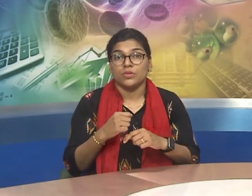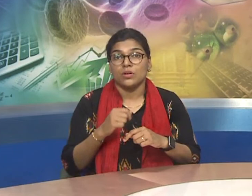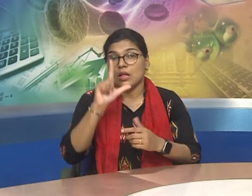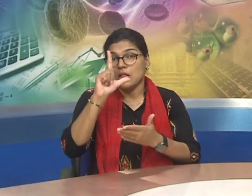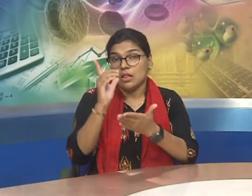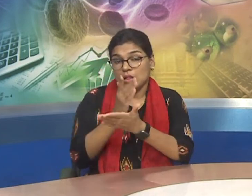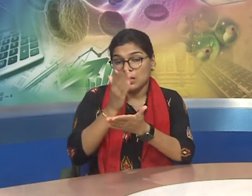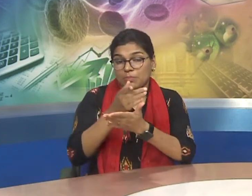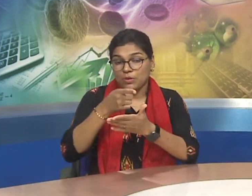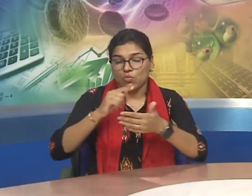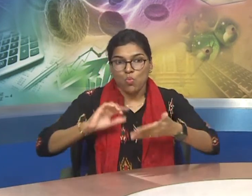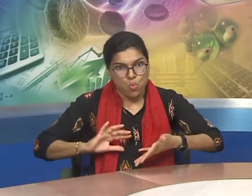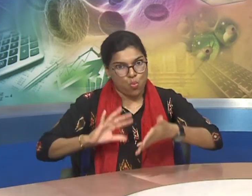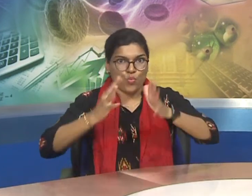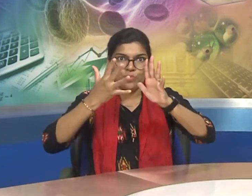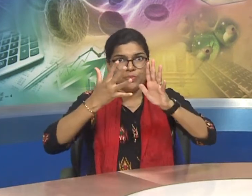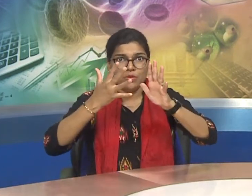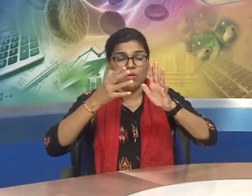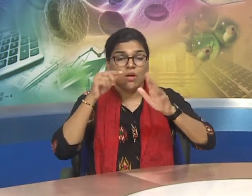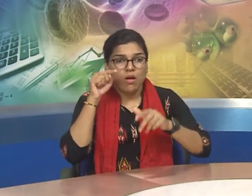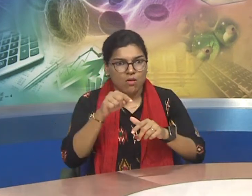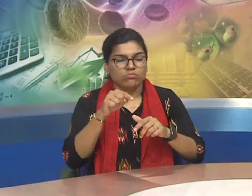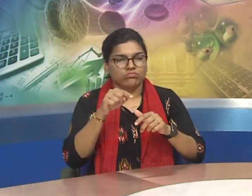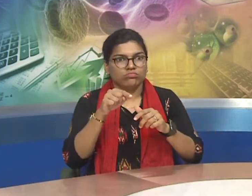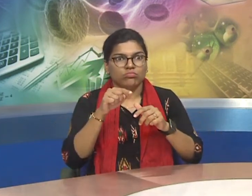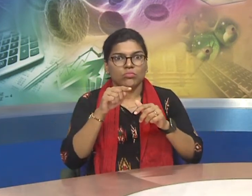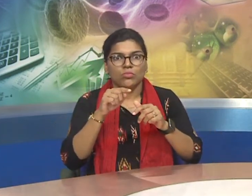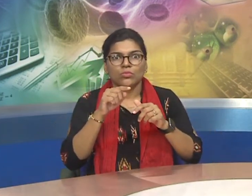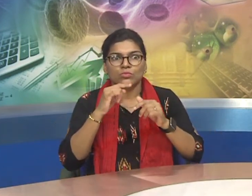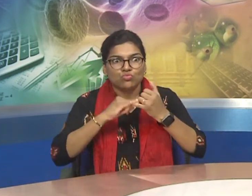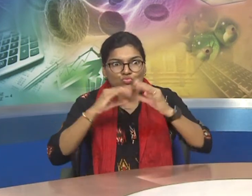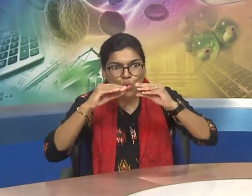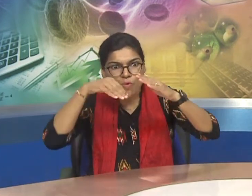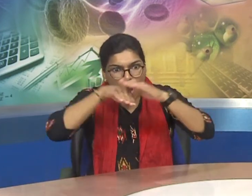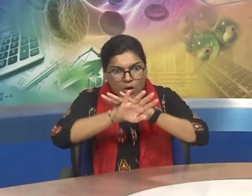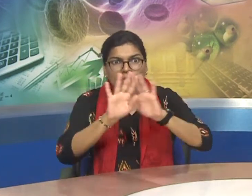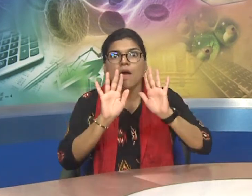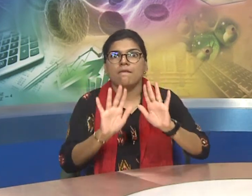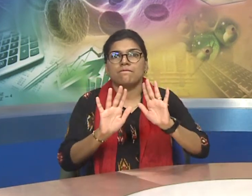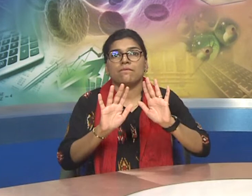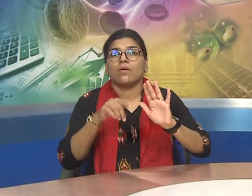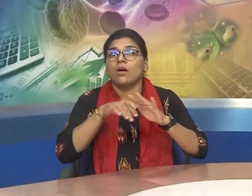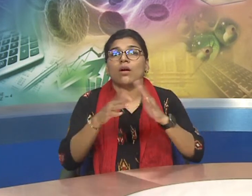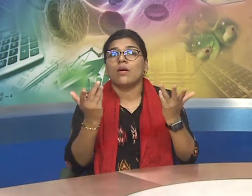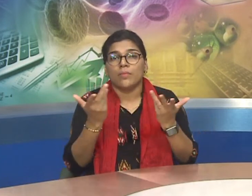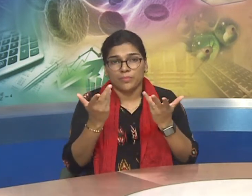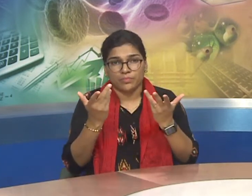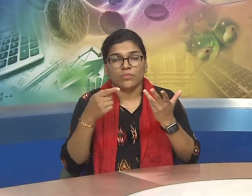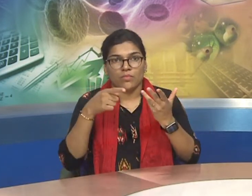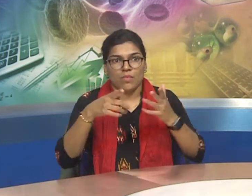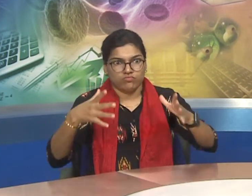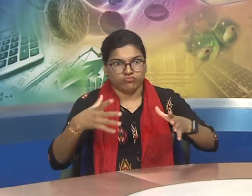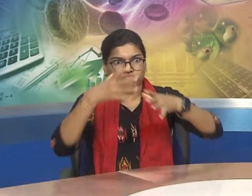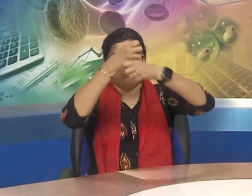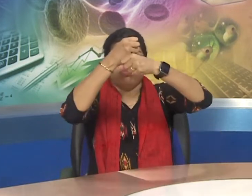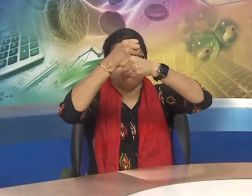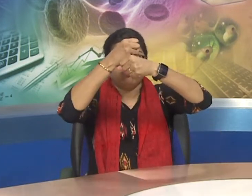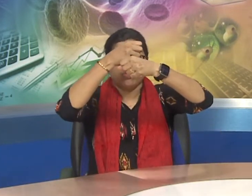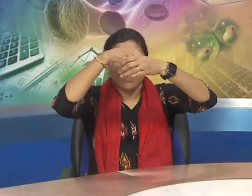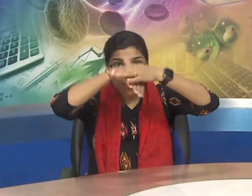Let us now understand the areas of application of library automation.